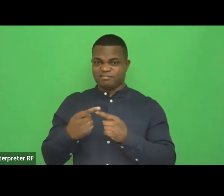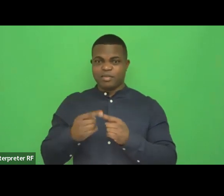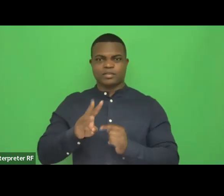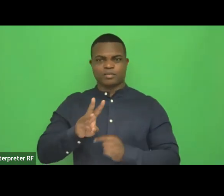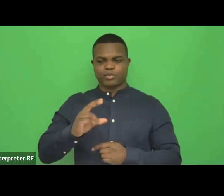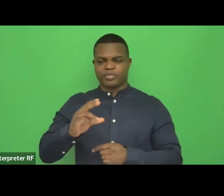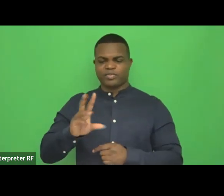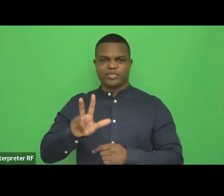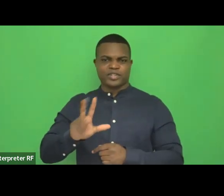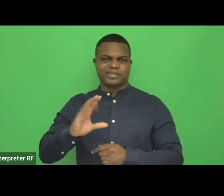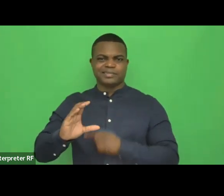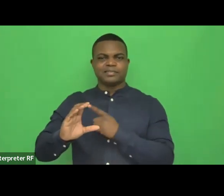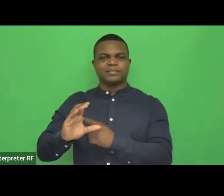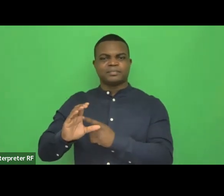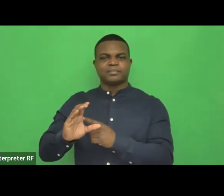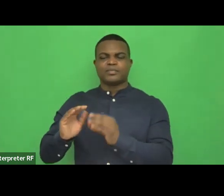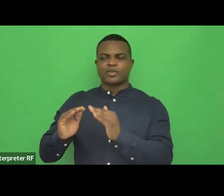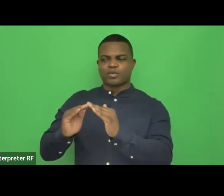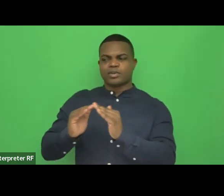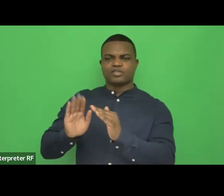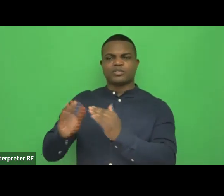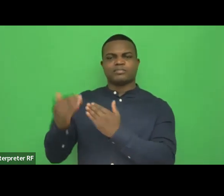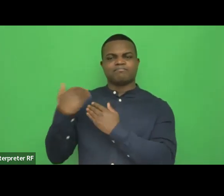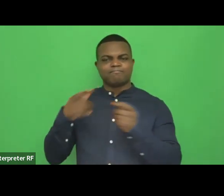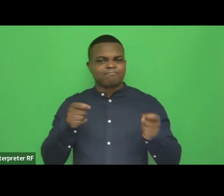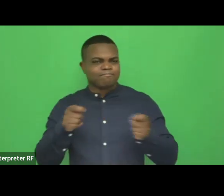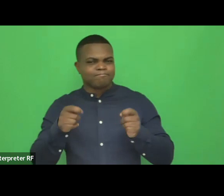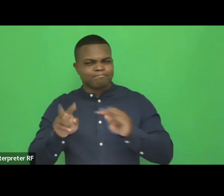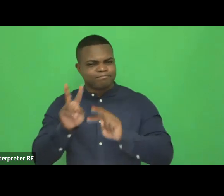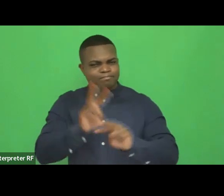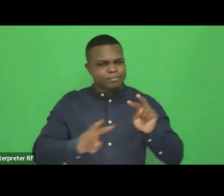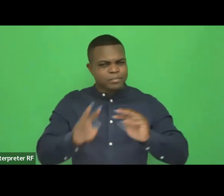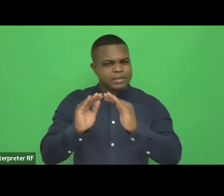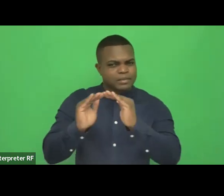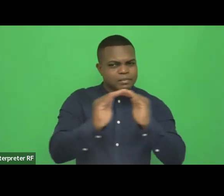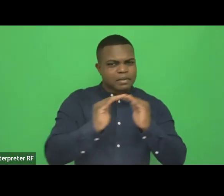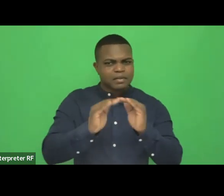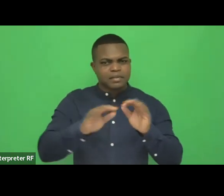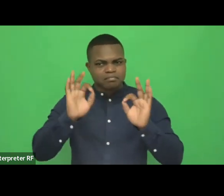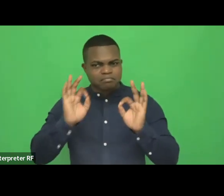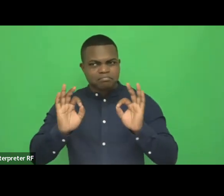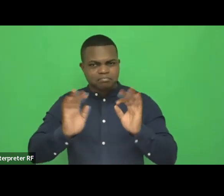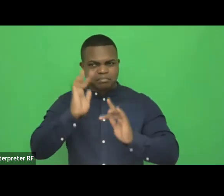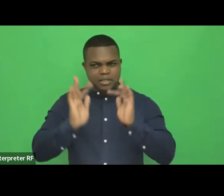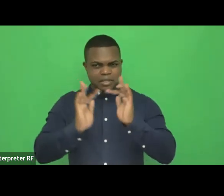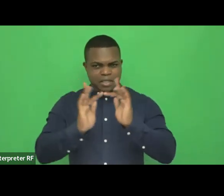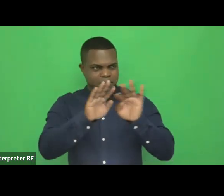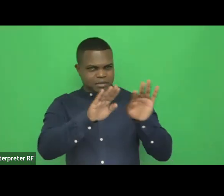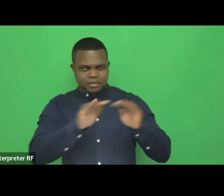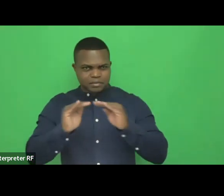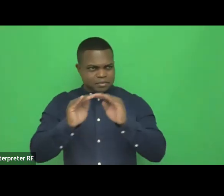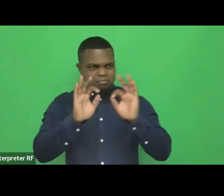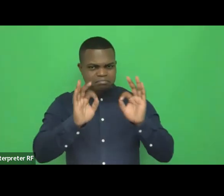the web. And because EPUB is built on the same technologies that build the web, we've got this great opportunity